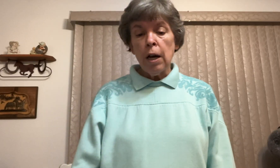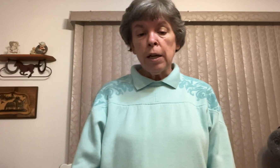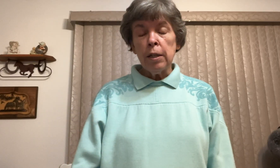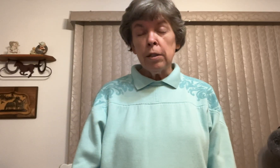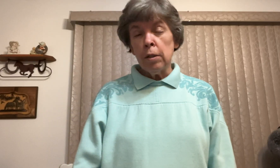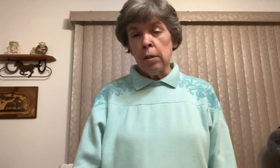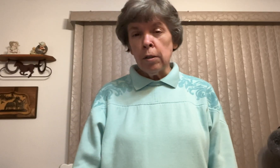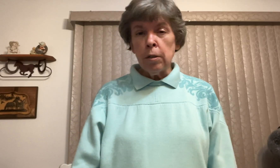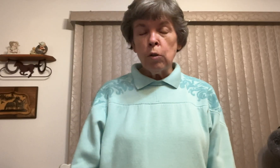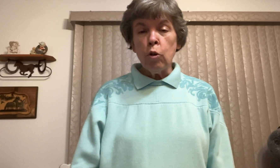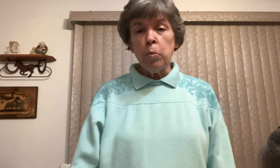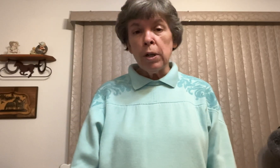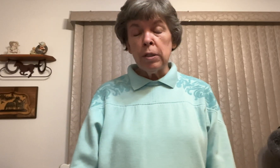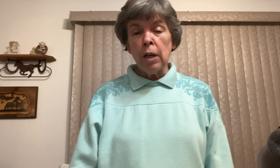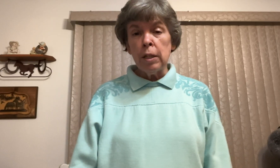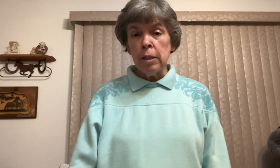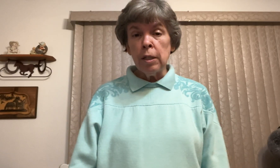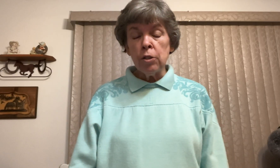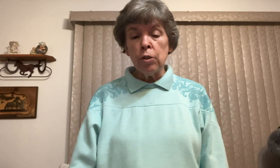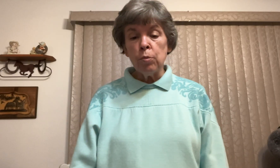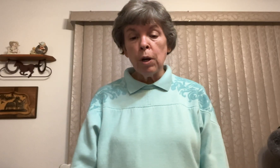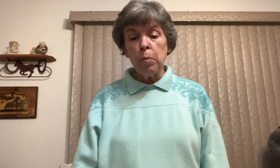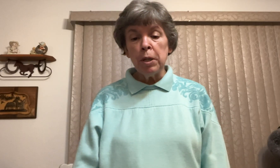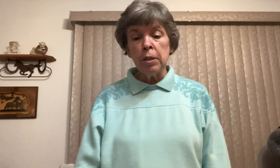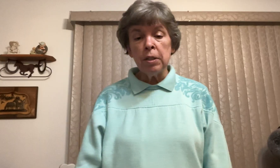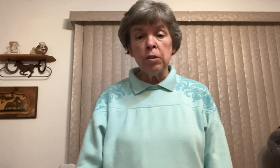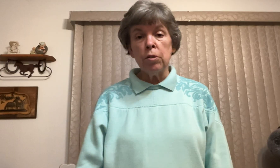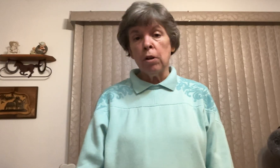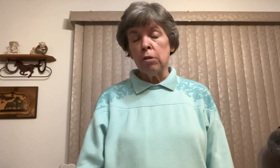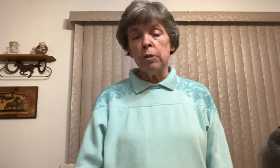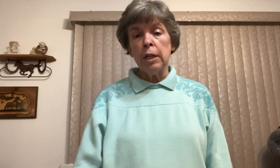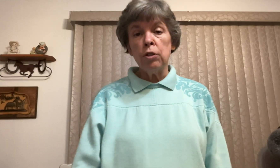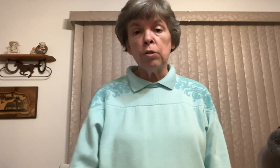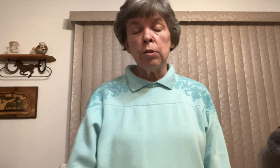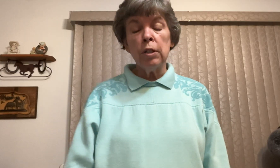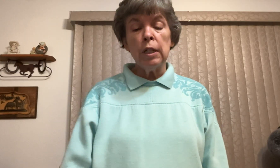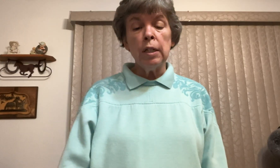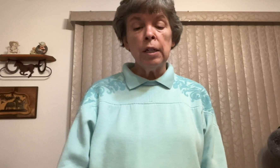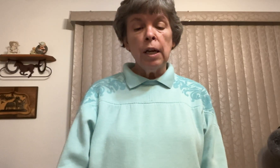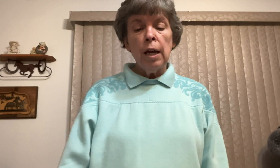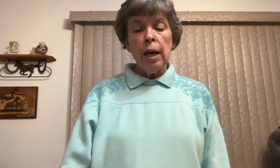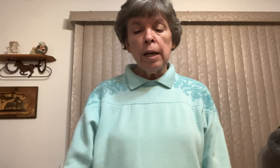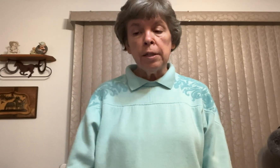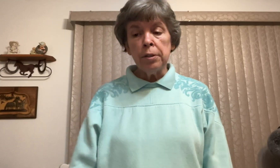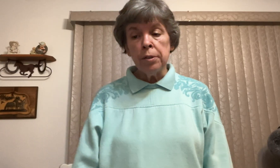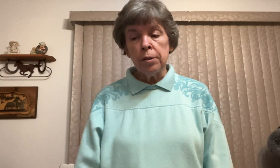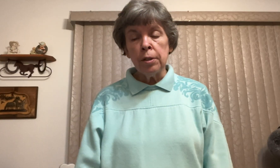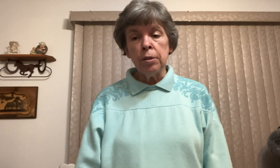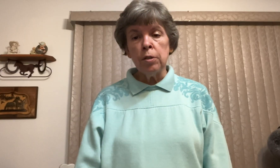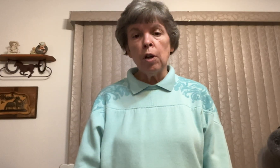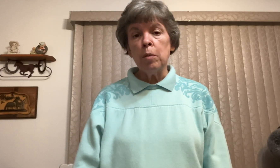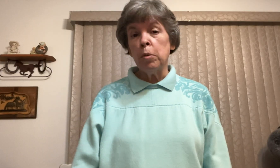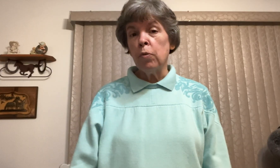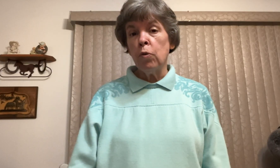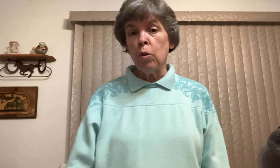I incorporate signed English as well because this is congregational singing and this is not a